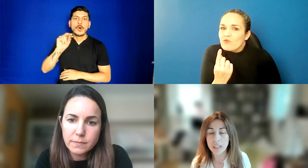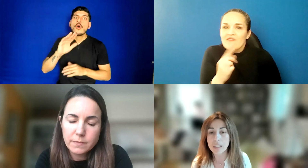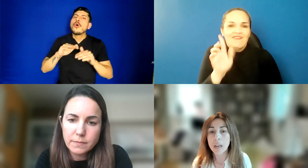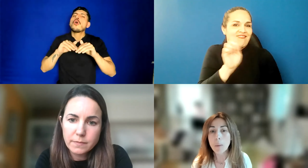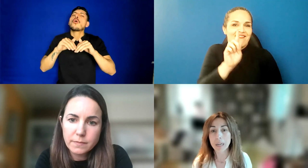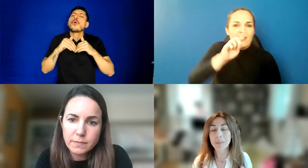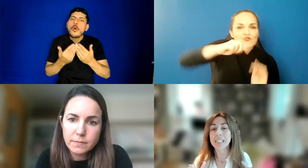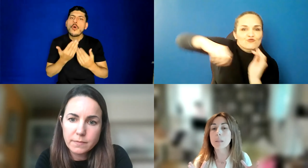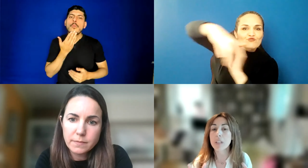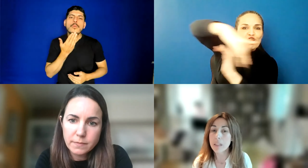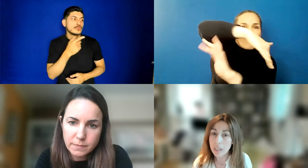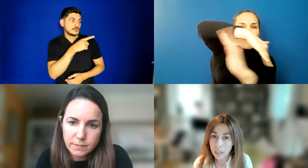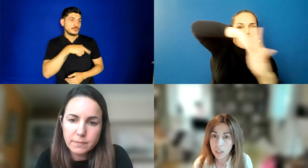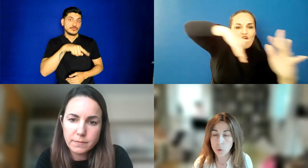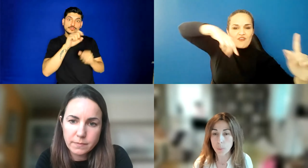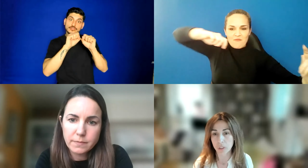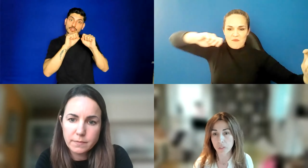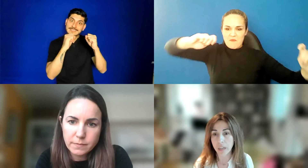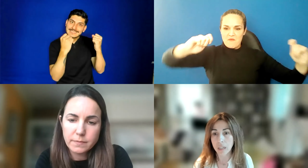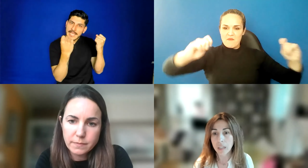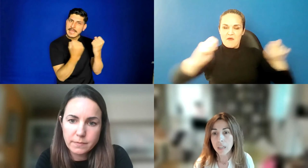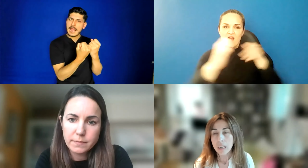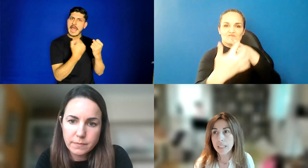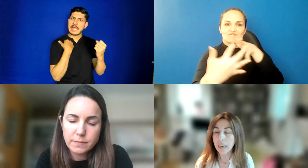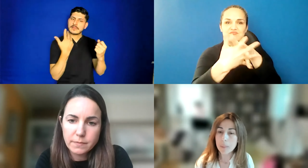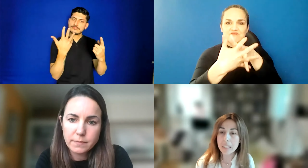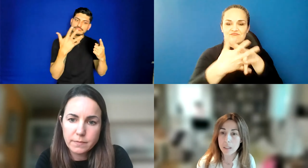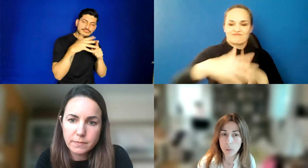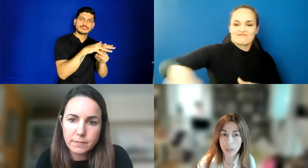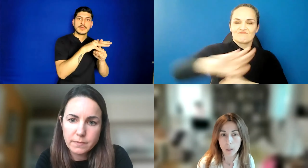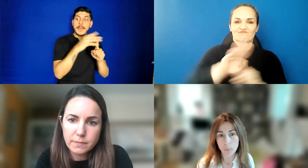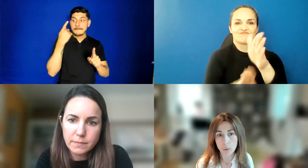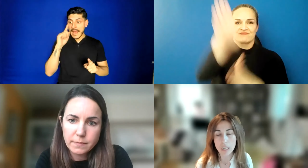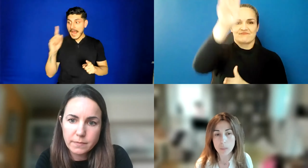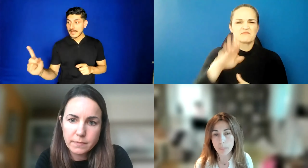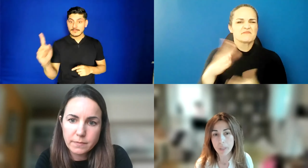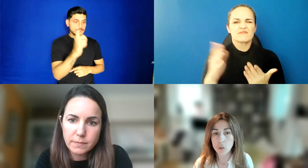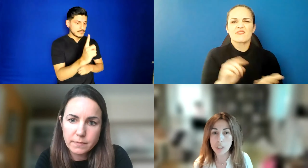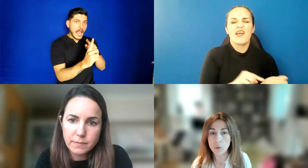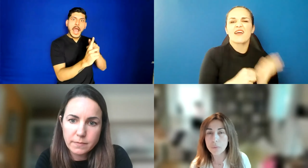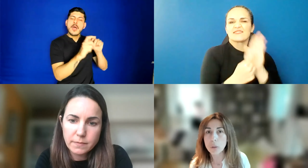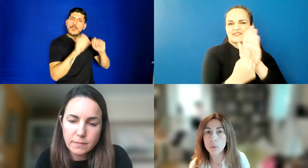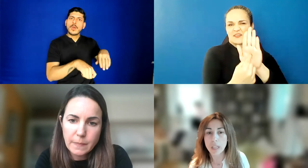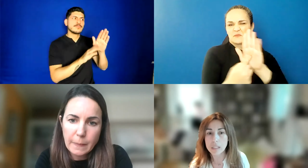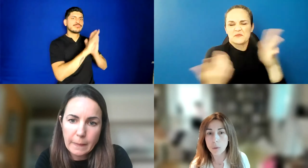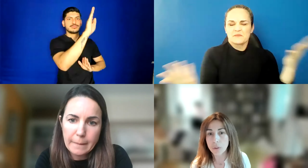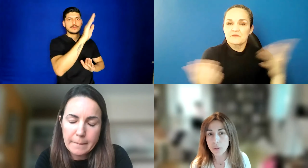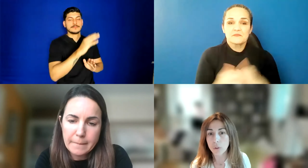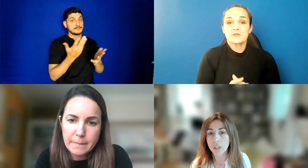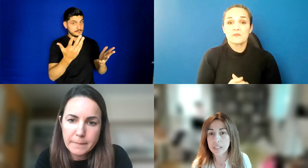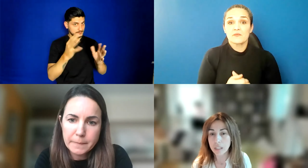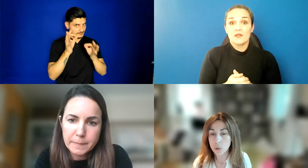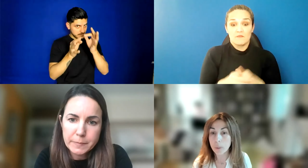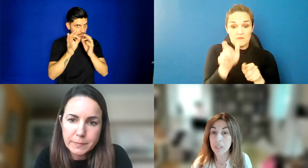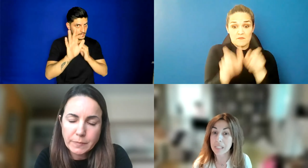has a disability. How do we maximize the child's potential is what we are seeking to achieve. People